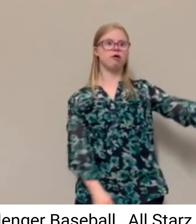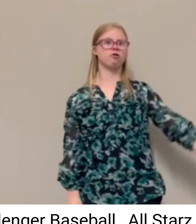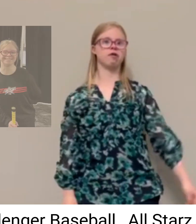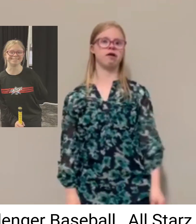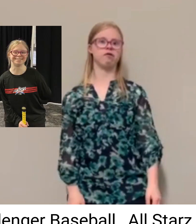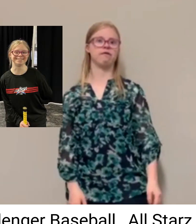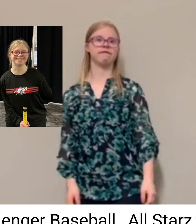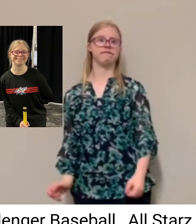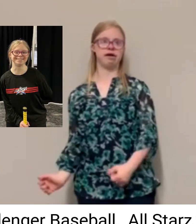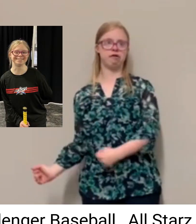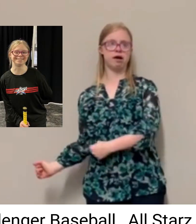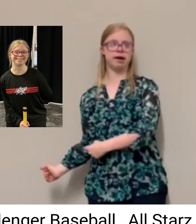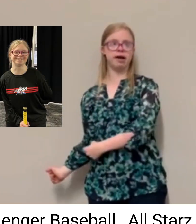art skills, bill hockey,